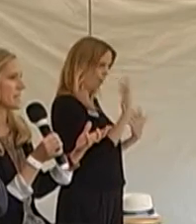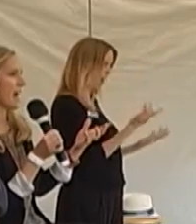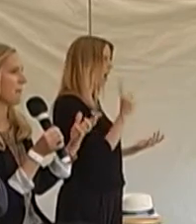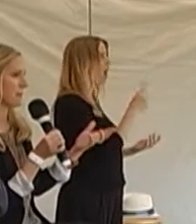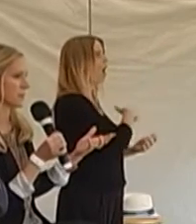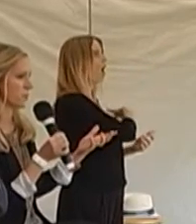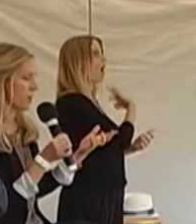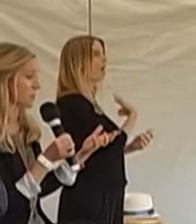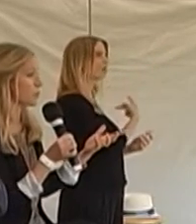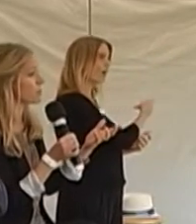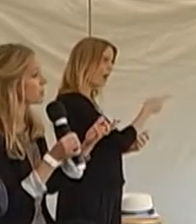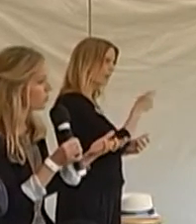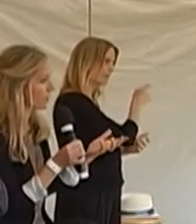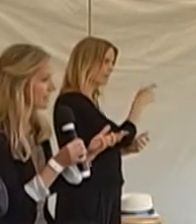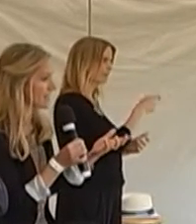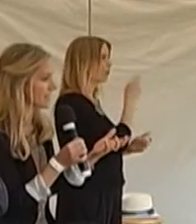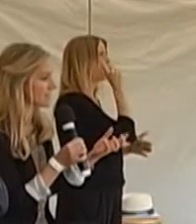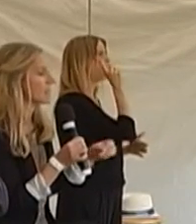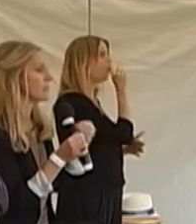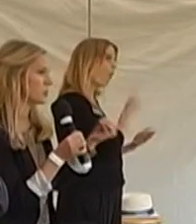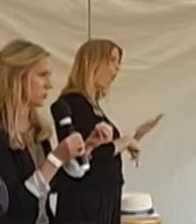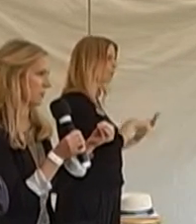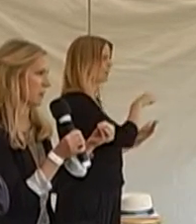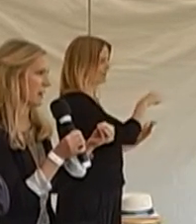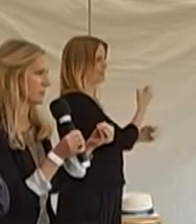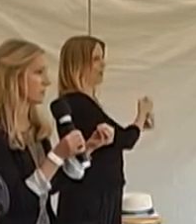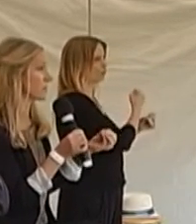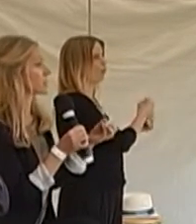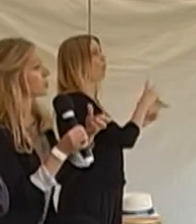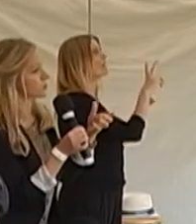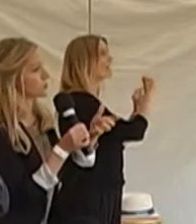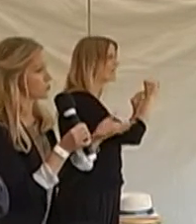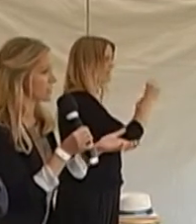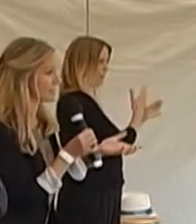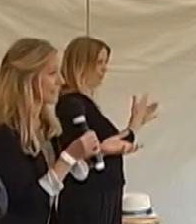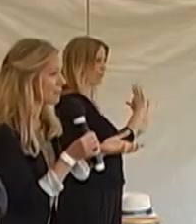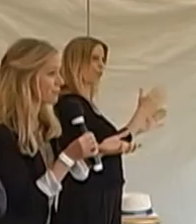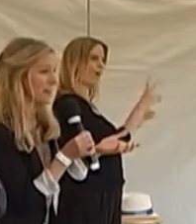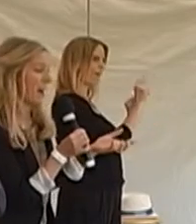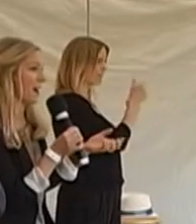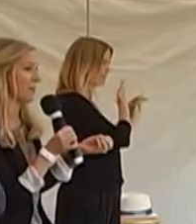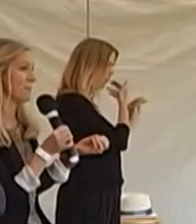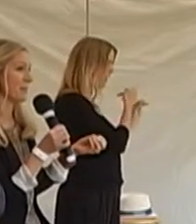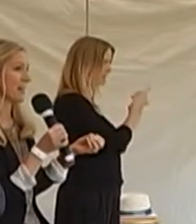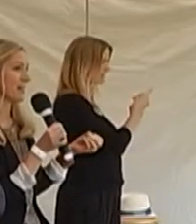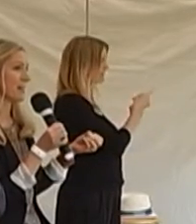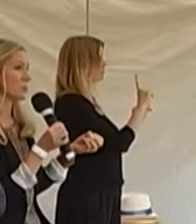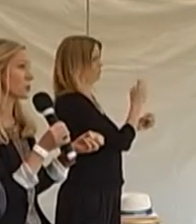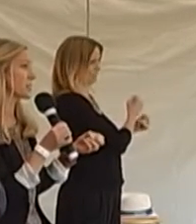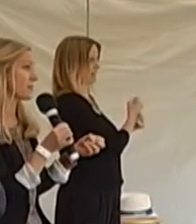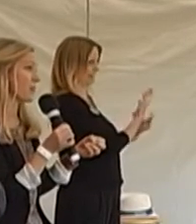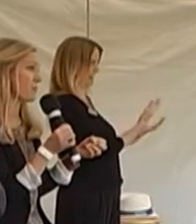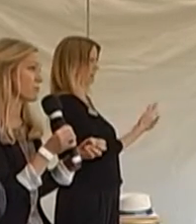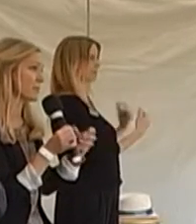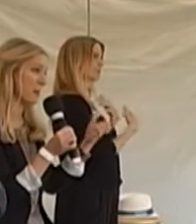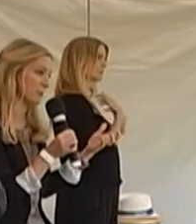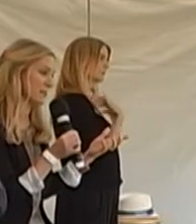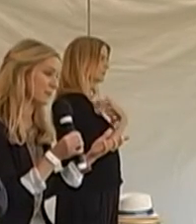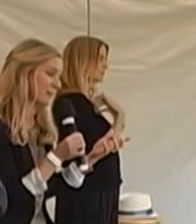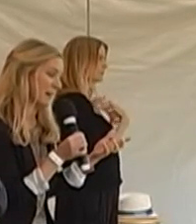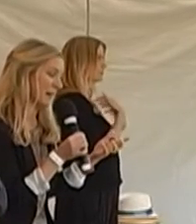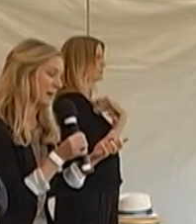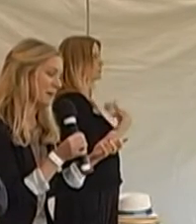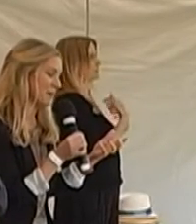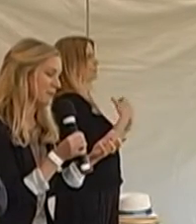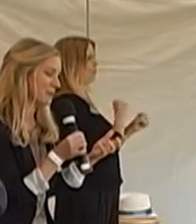expecting this happiness at work, so if they're not getting it, they do something about it. So there's a lot of stress leave, doctors are very